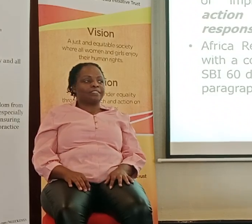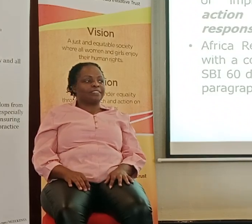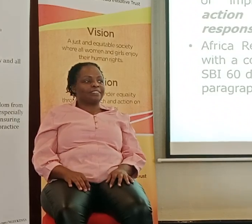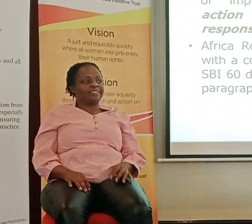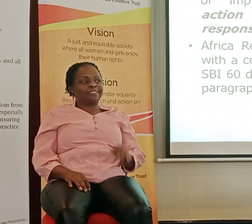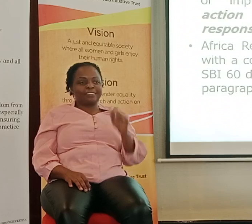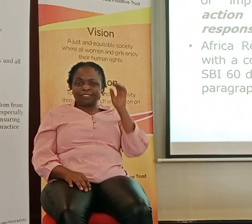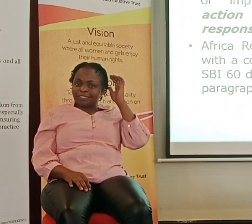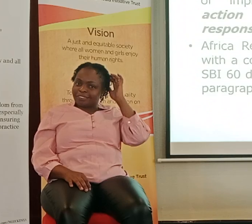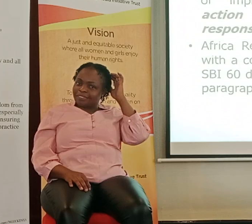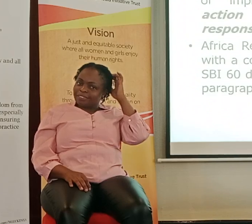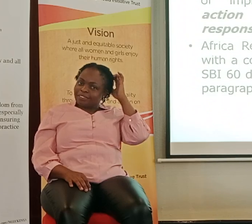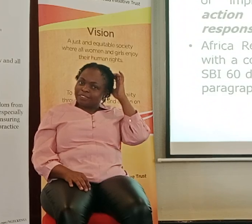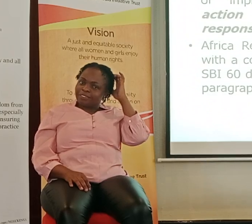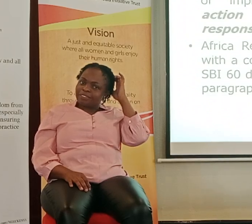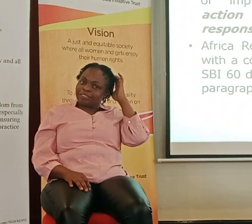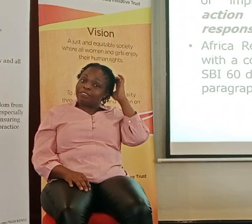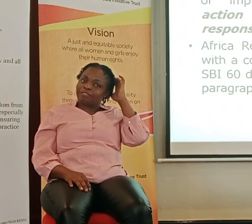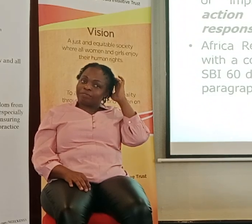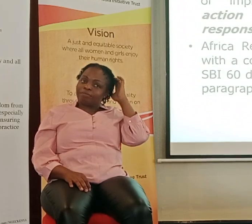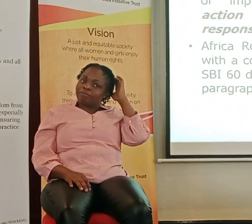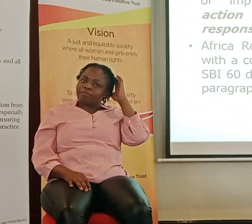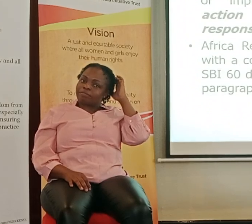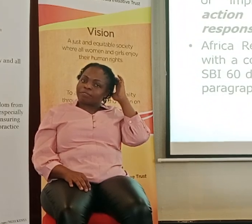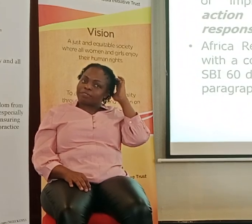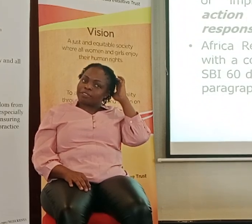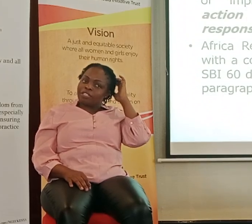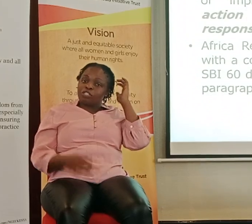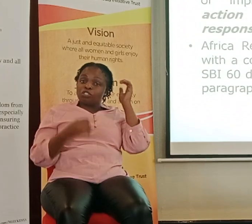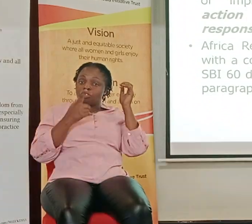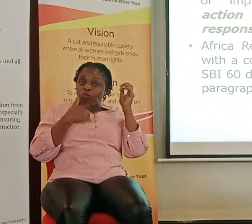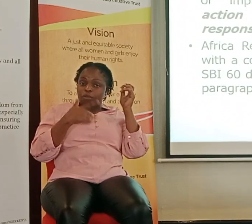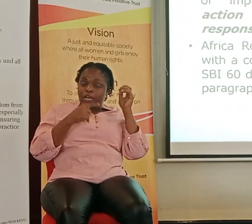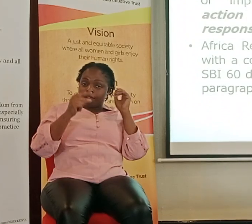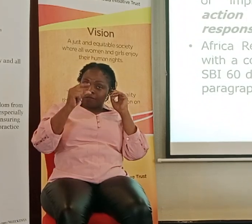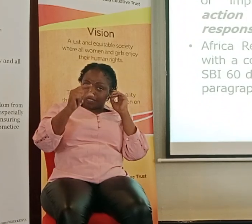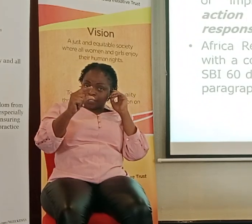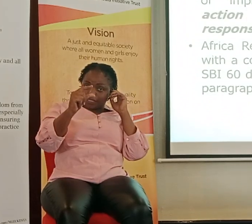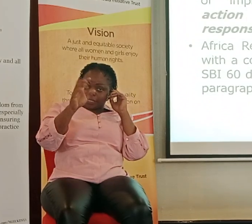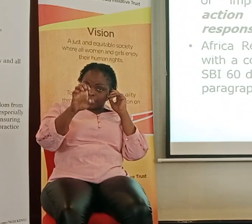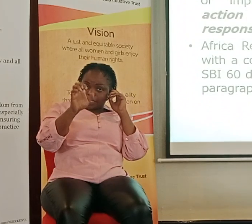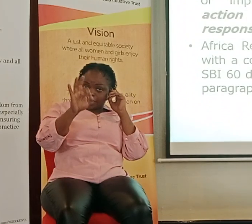Yes. Yes, so we have the GEF, which is the